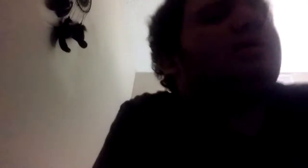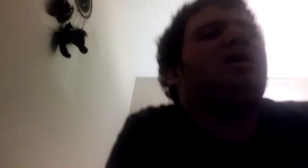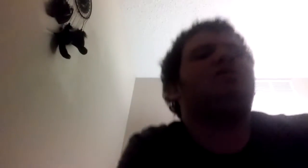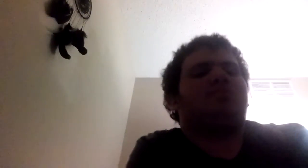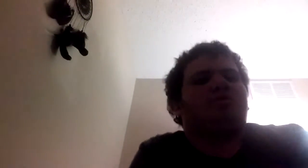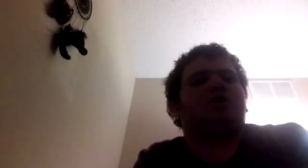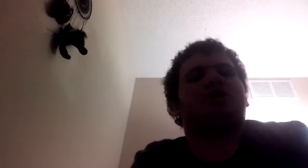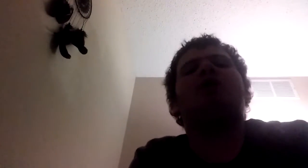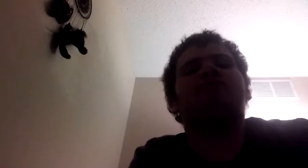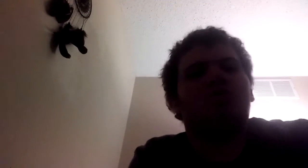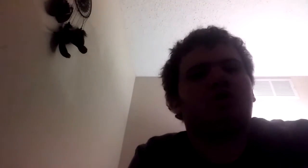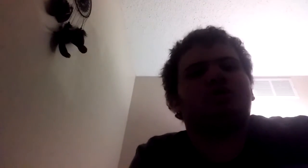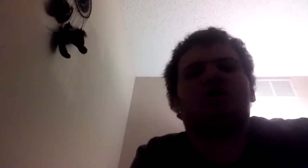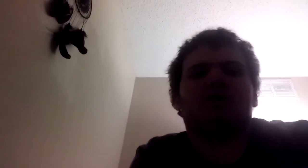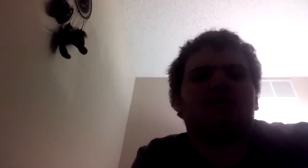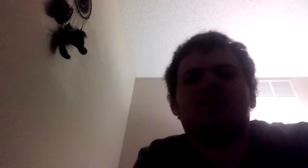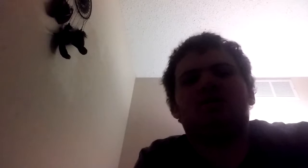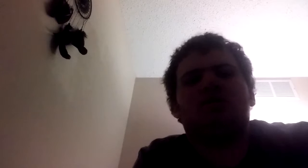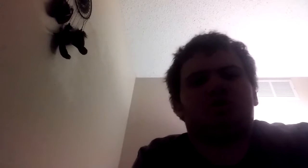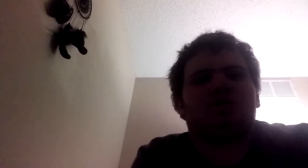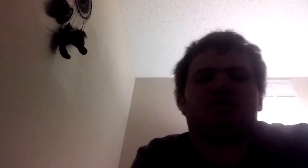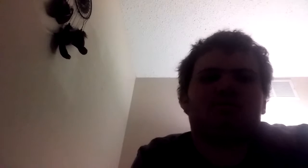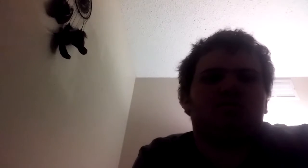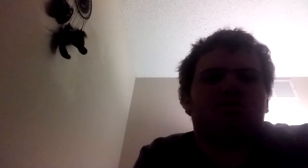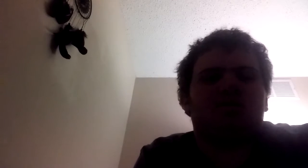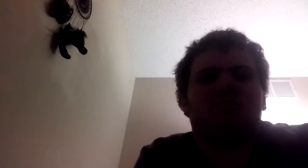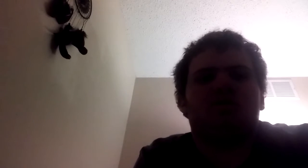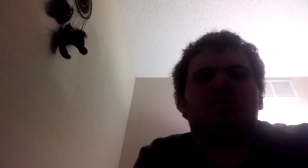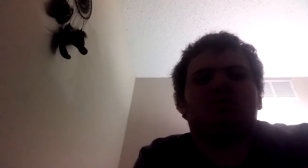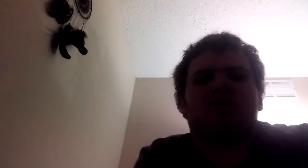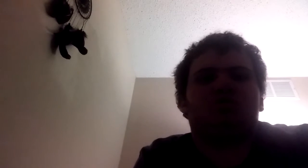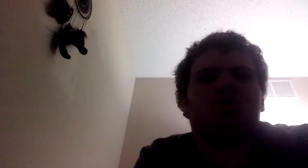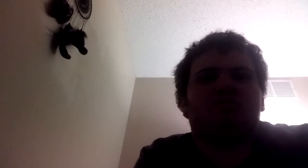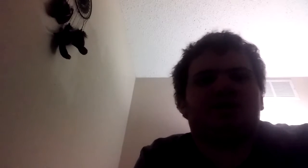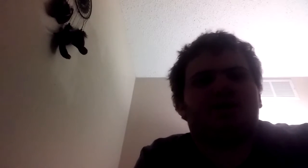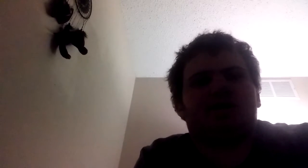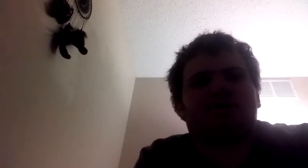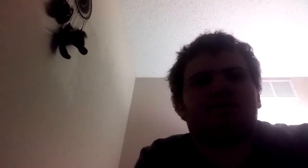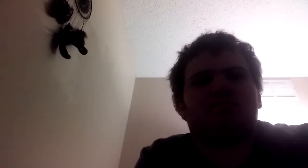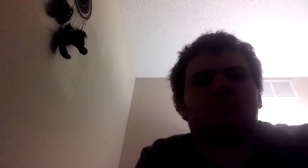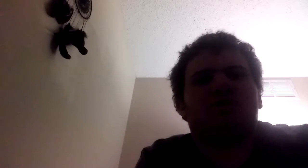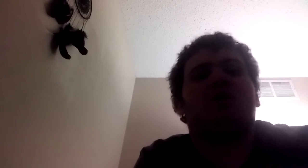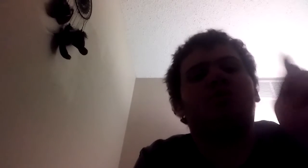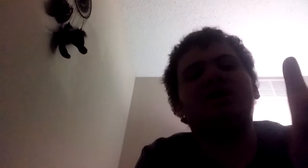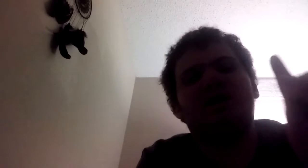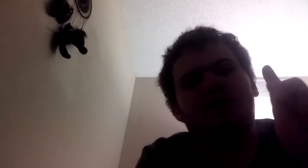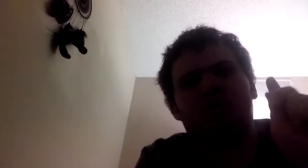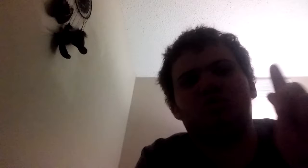today I'm going to be doing a top 4 strongest, YouTube created characters. No, I'm only counting